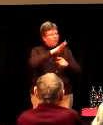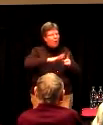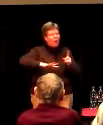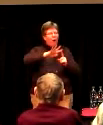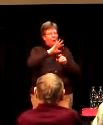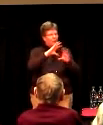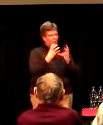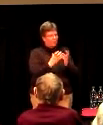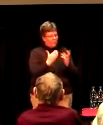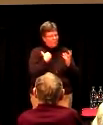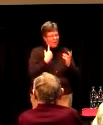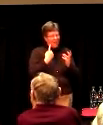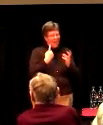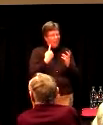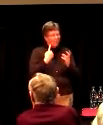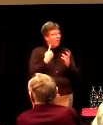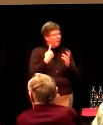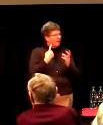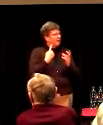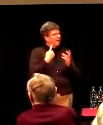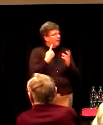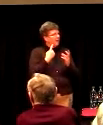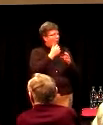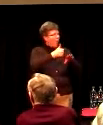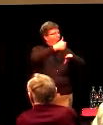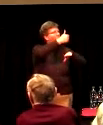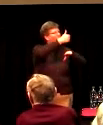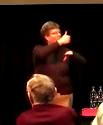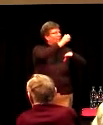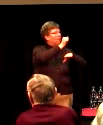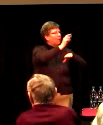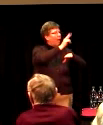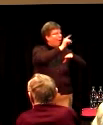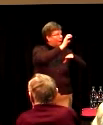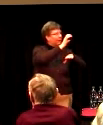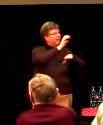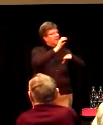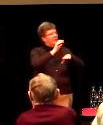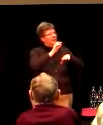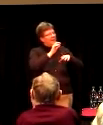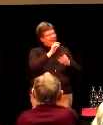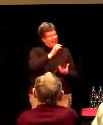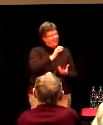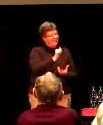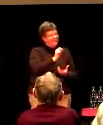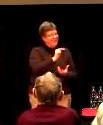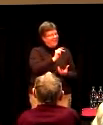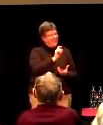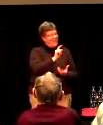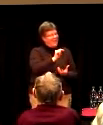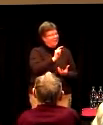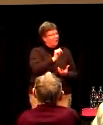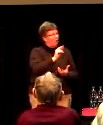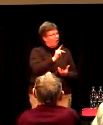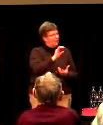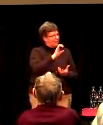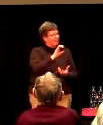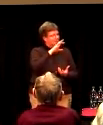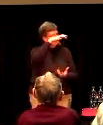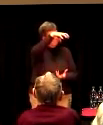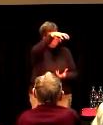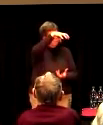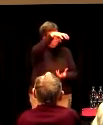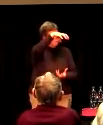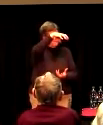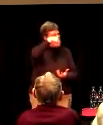one over the Arctic and Antarctic pretty much all of the time. It's a low pressure, it's cold, the air sinks there. So the